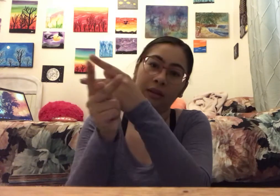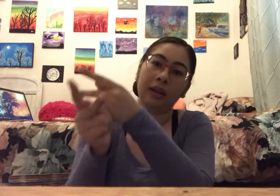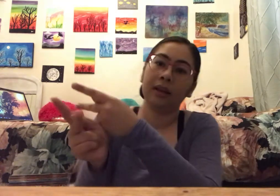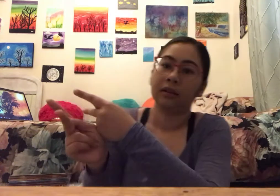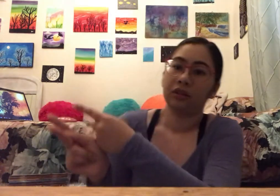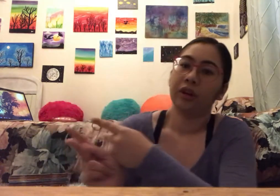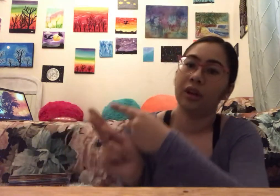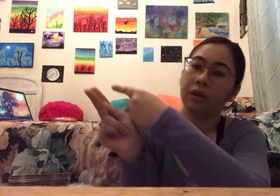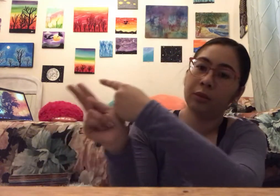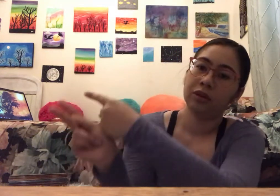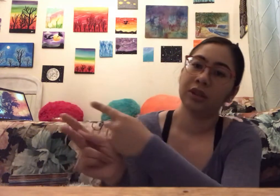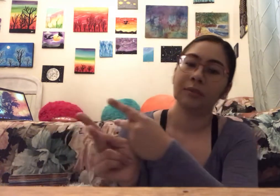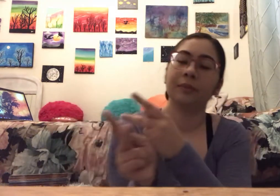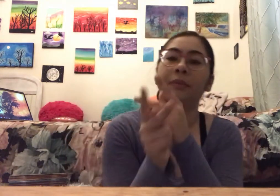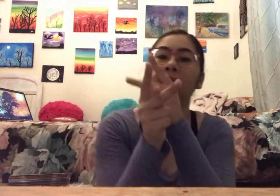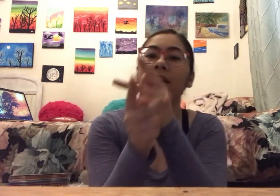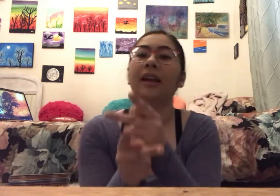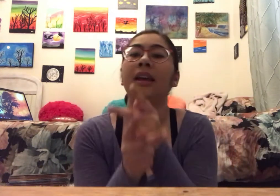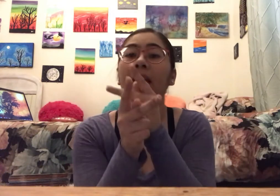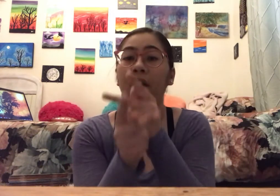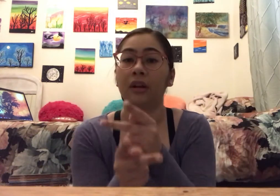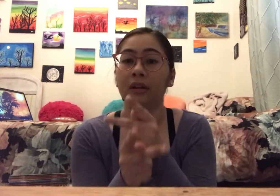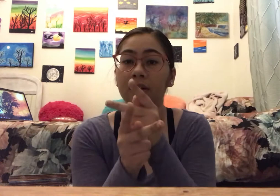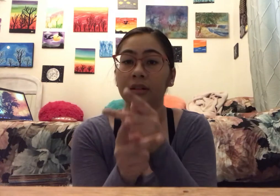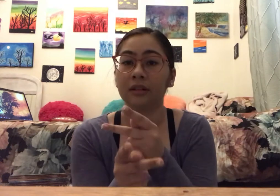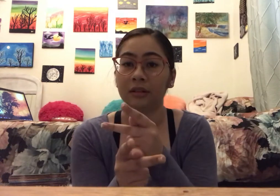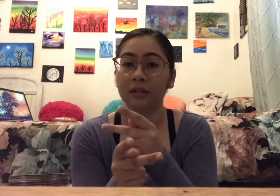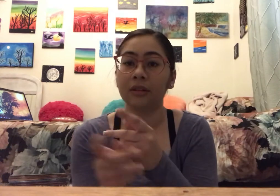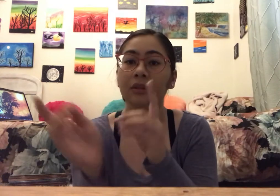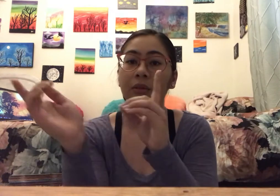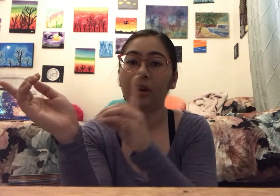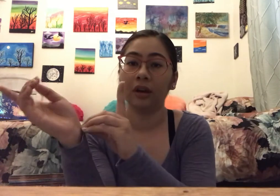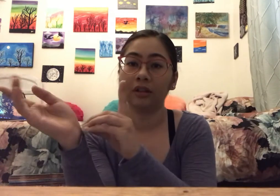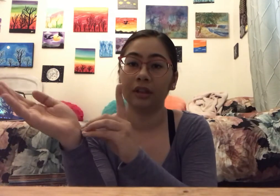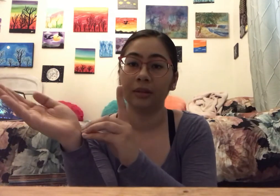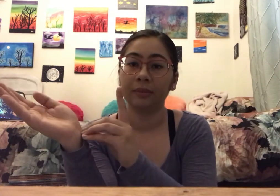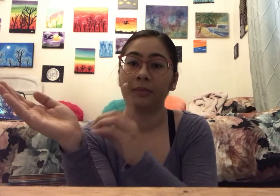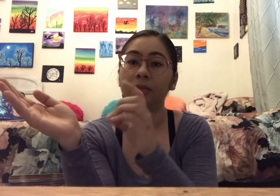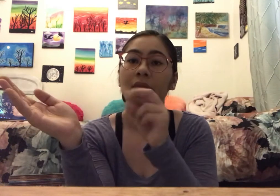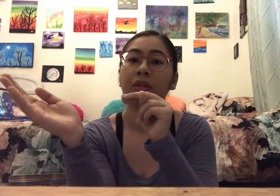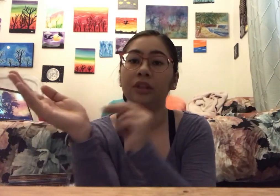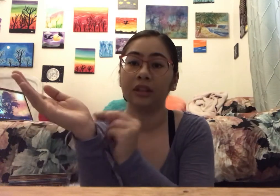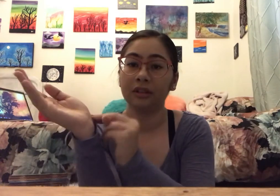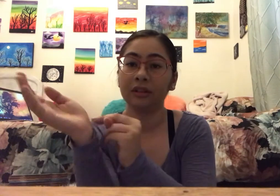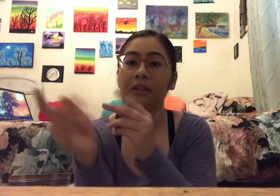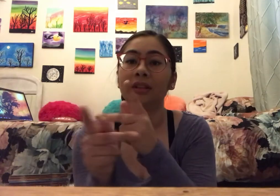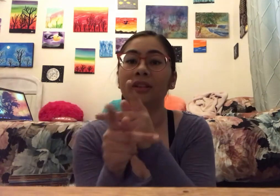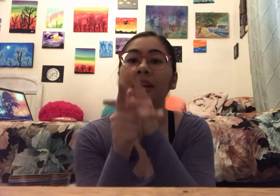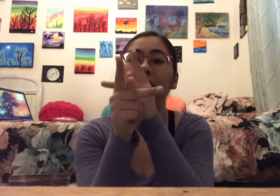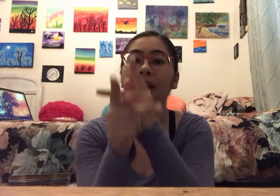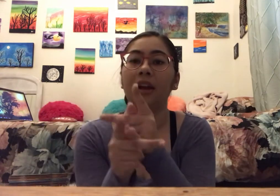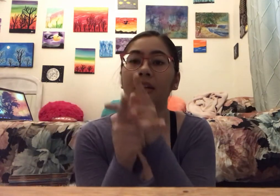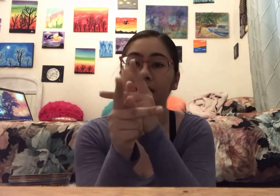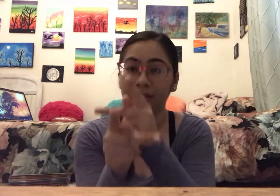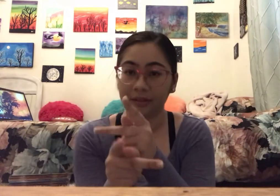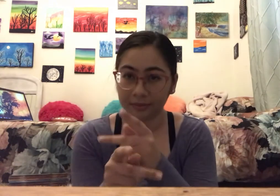like a circular motion, taking care. So doctor, nurse, taking care.